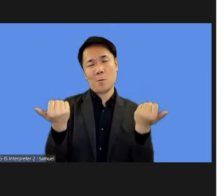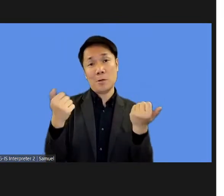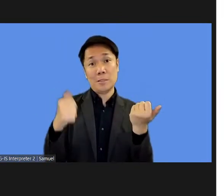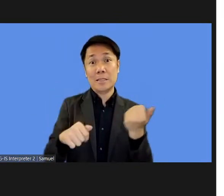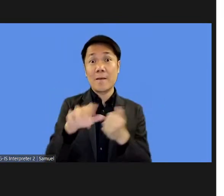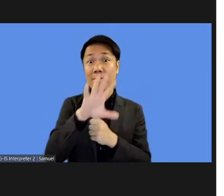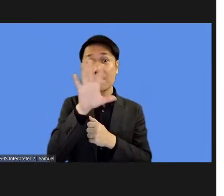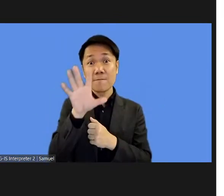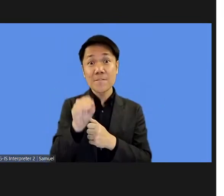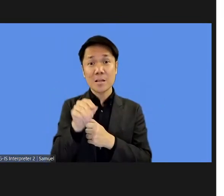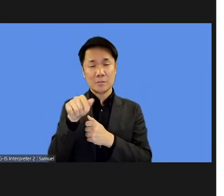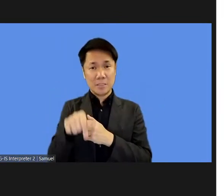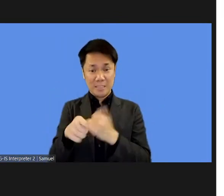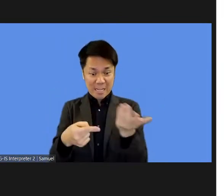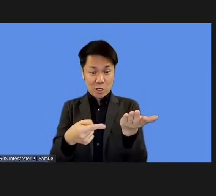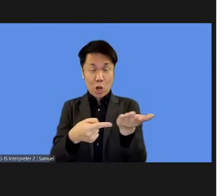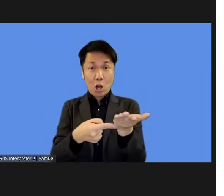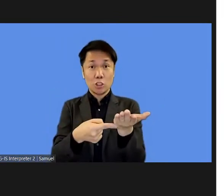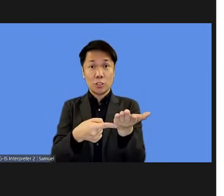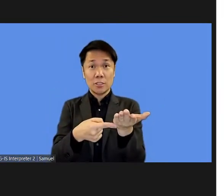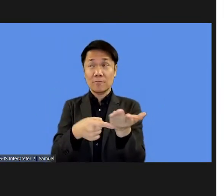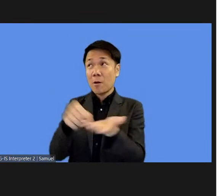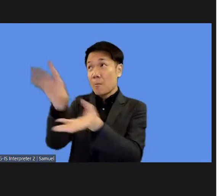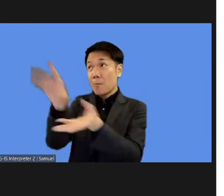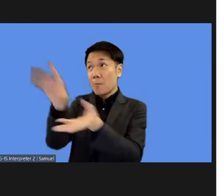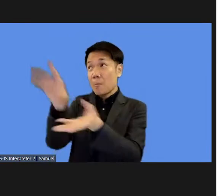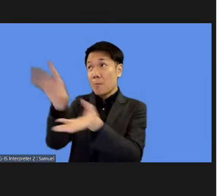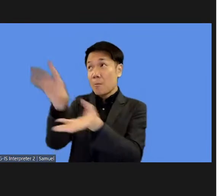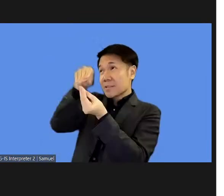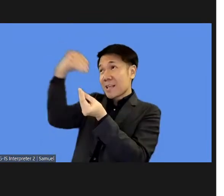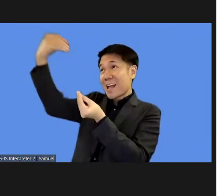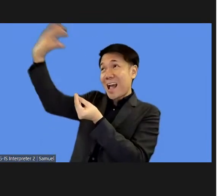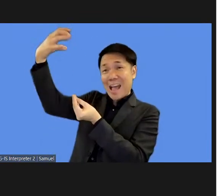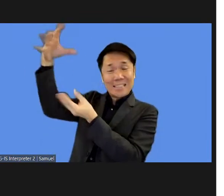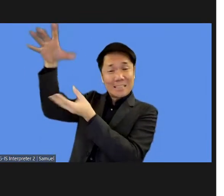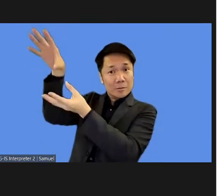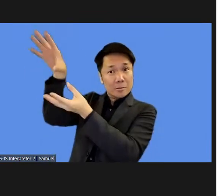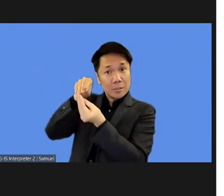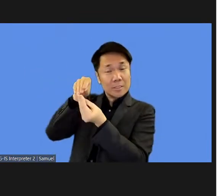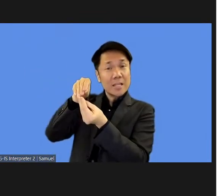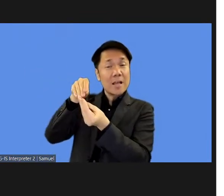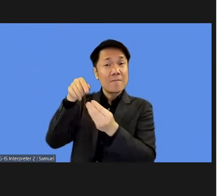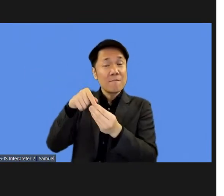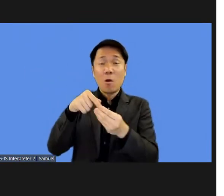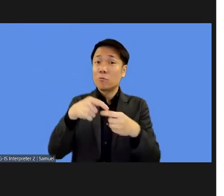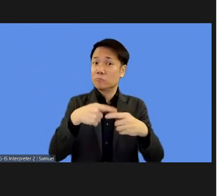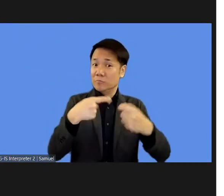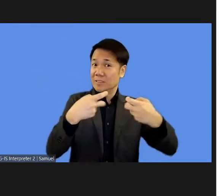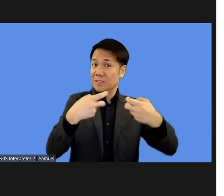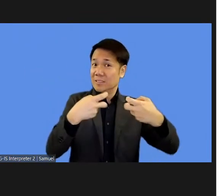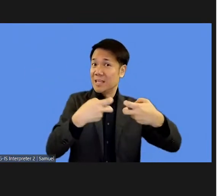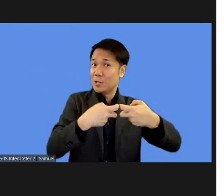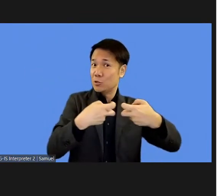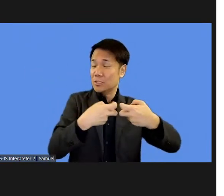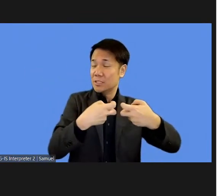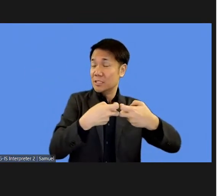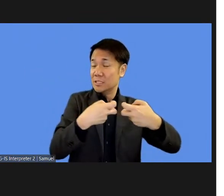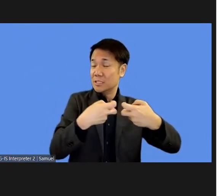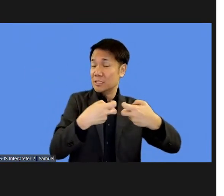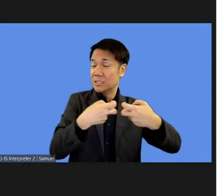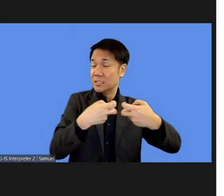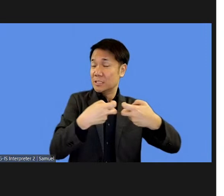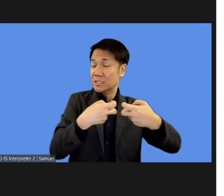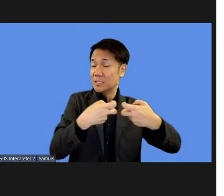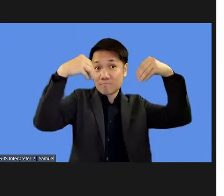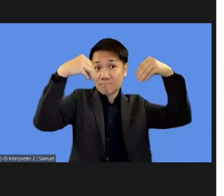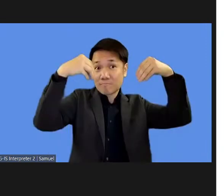fit to have robust batteries, sturdy batteries, yet we have everything,